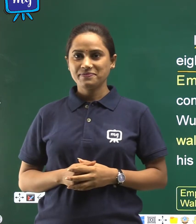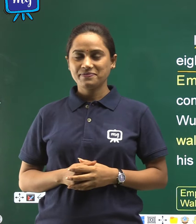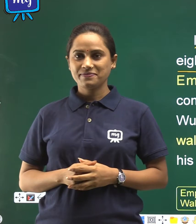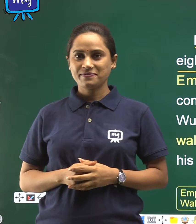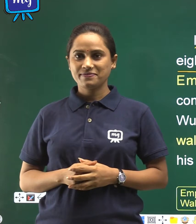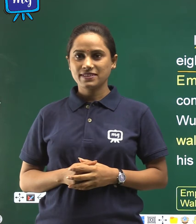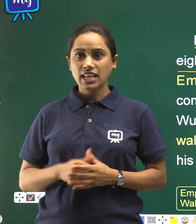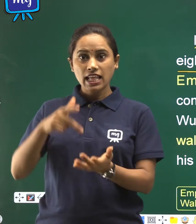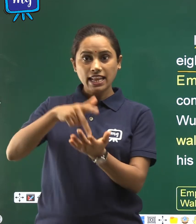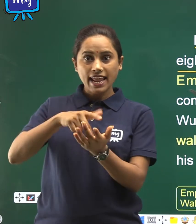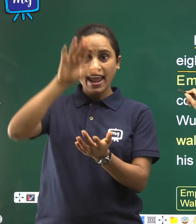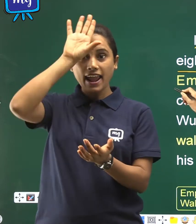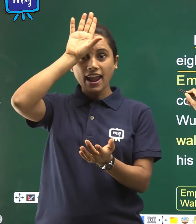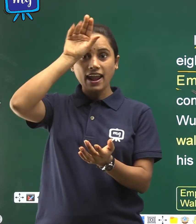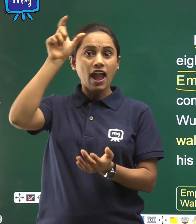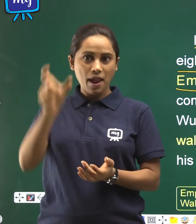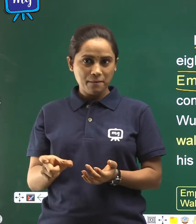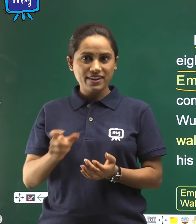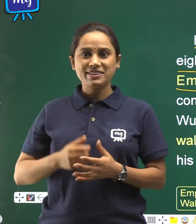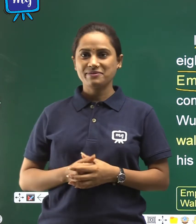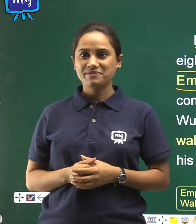the Tang Emperor